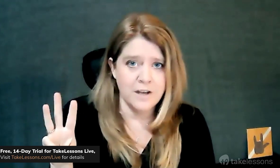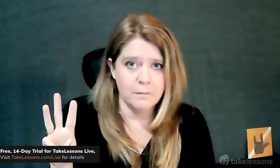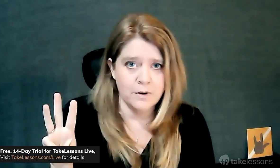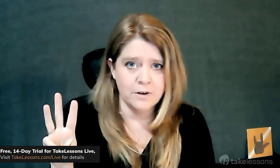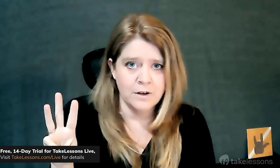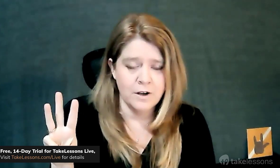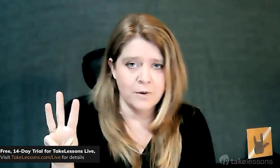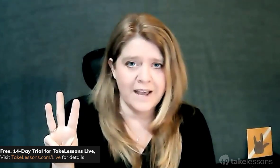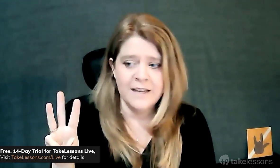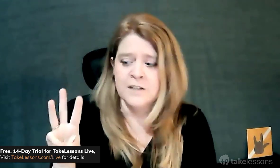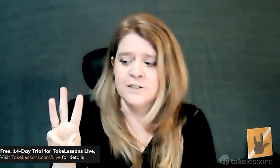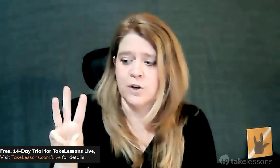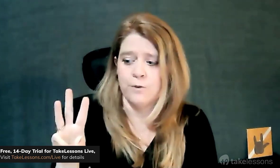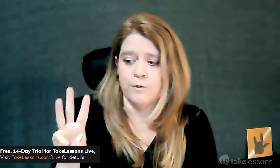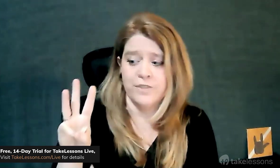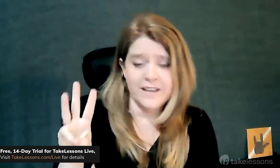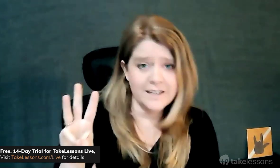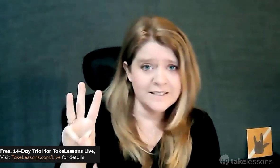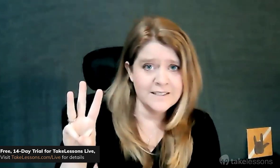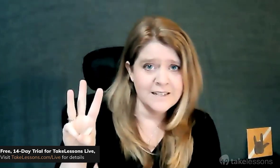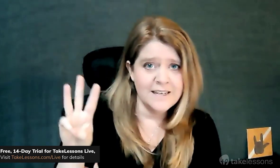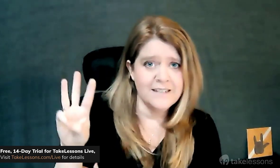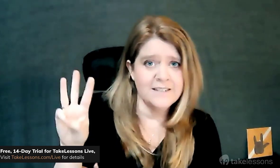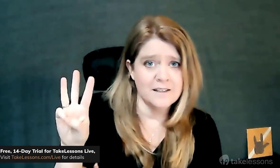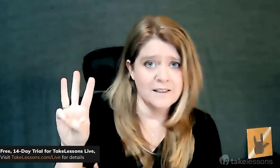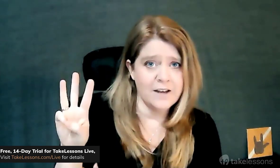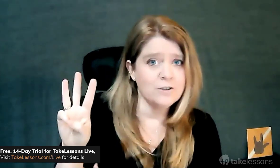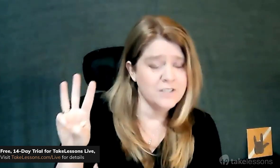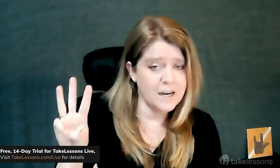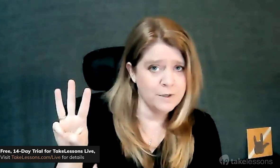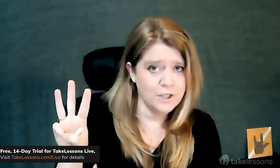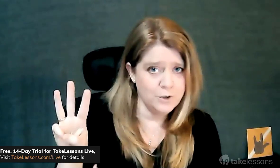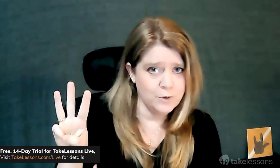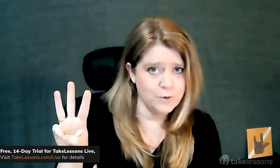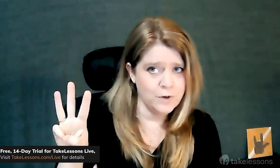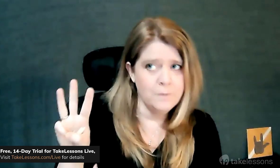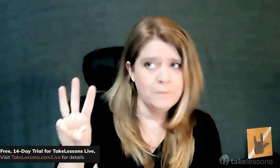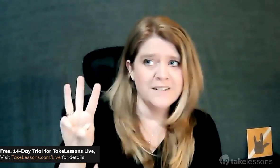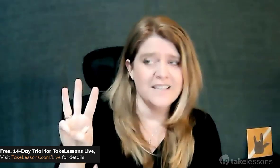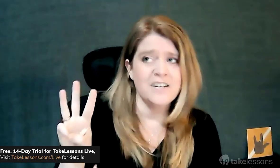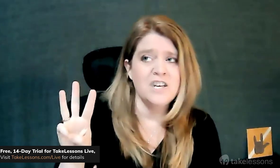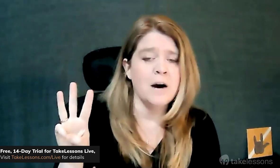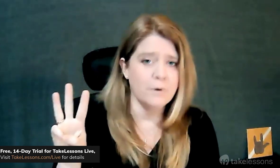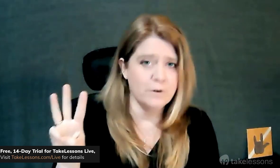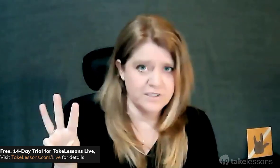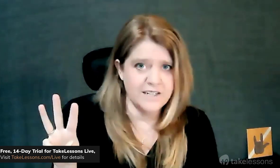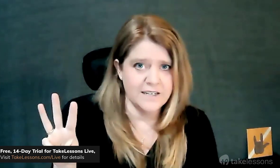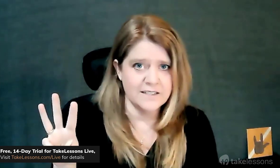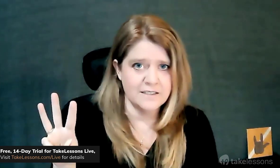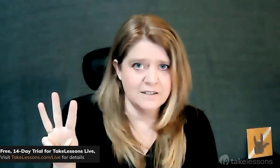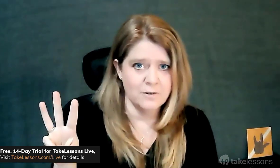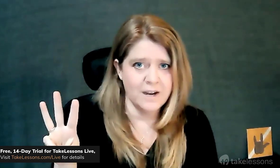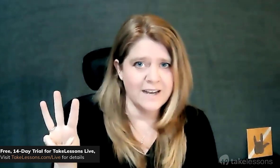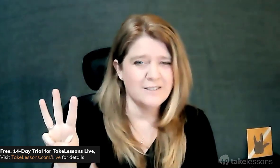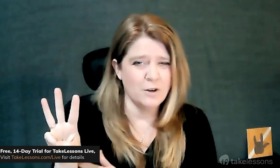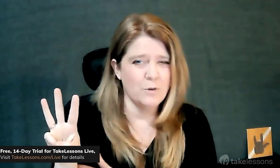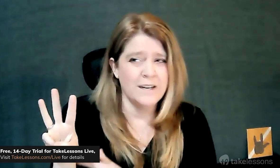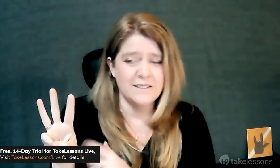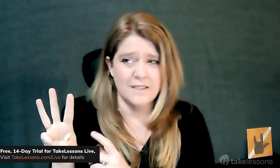number, okay? So this is the letter W, but it's the number 6, okay? So, and it's the